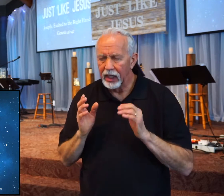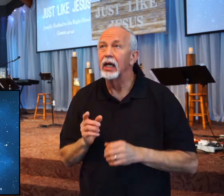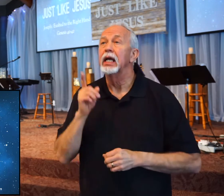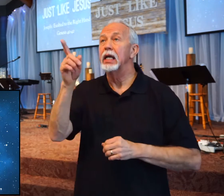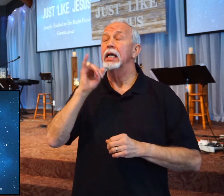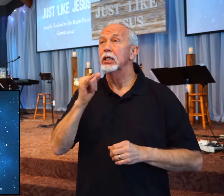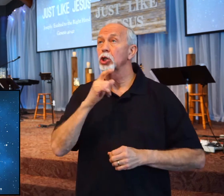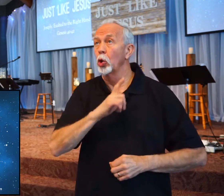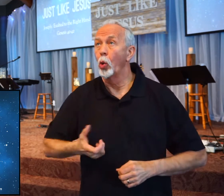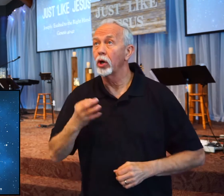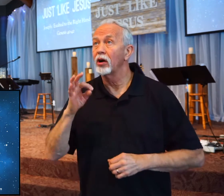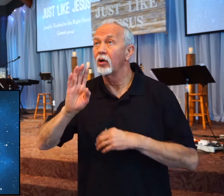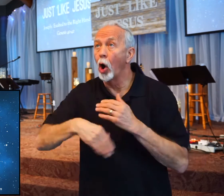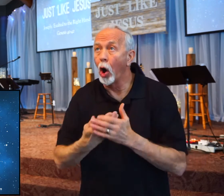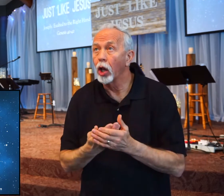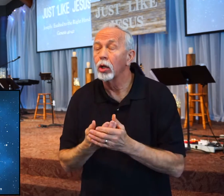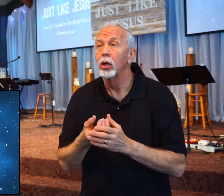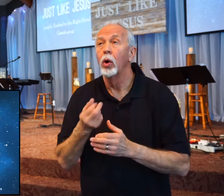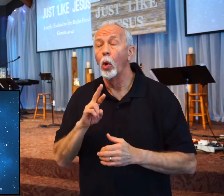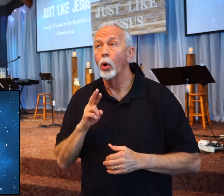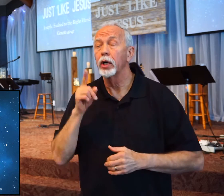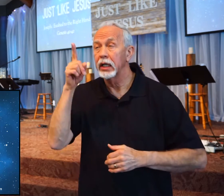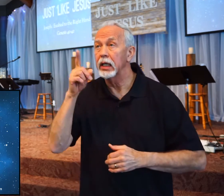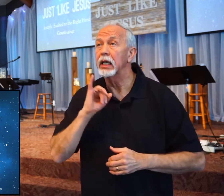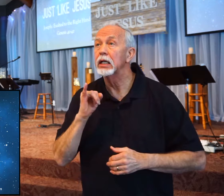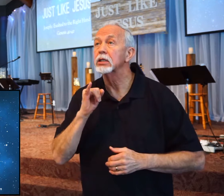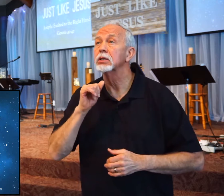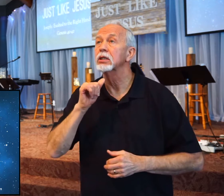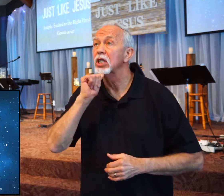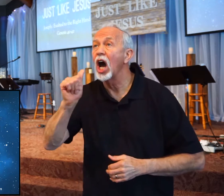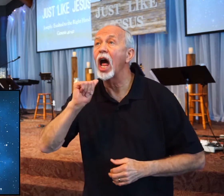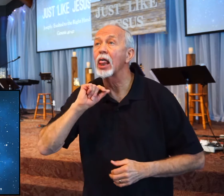all, or he is not Lord at all.